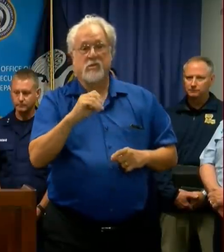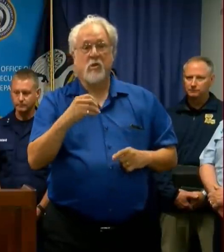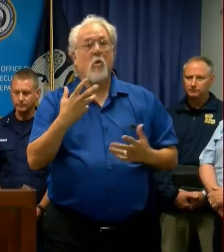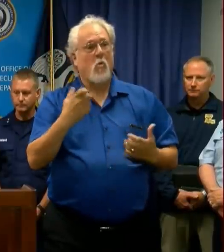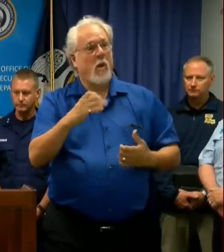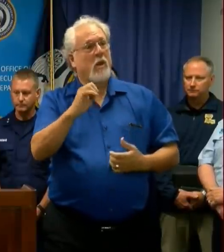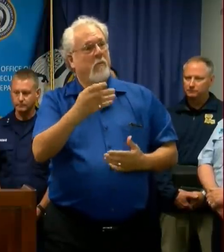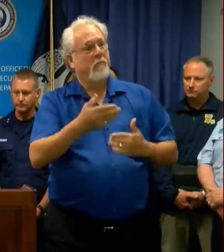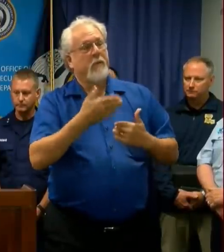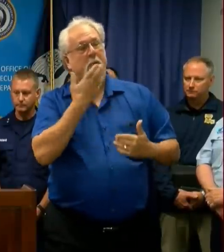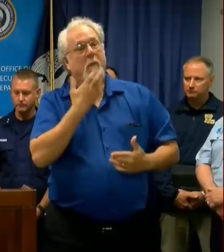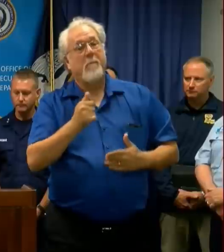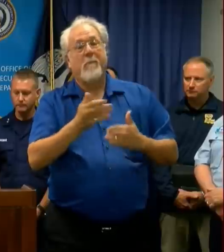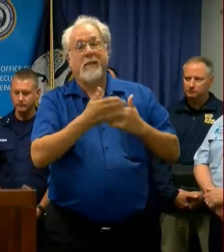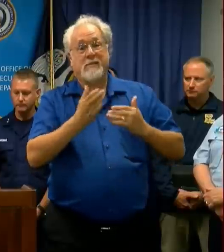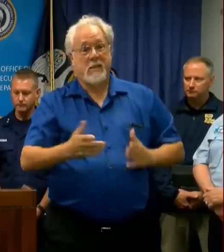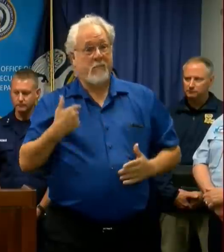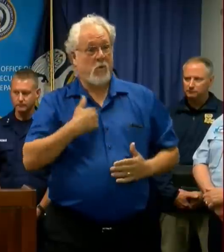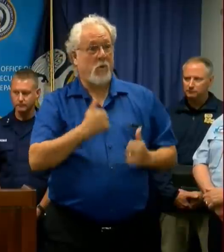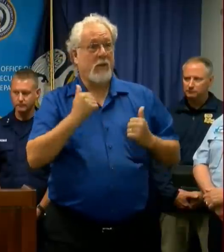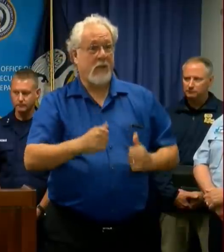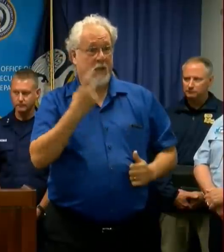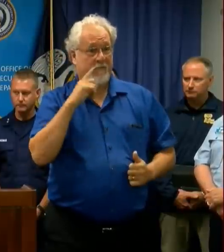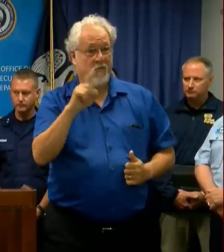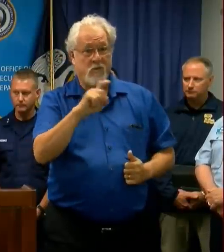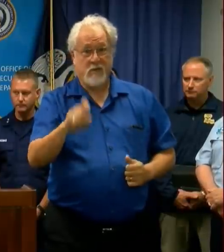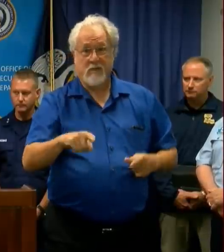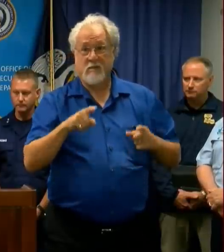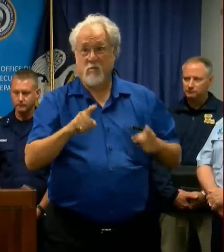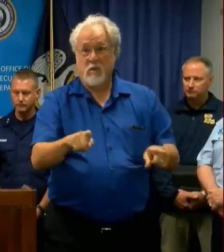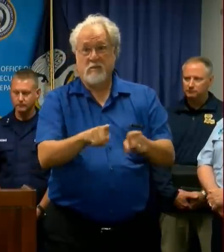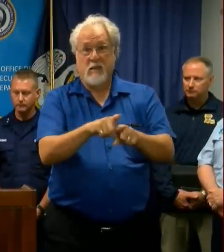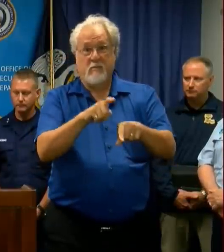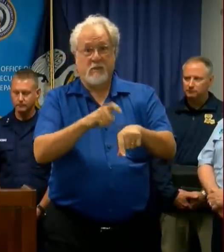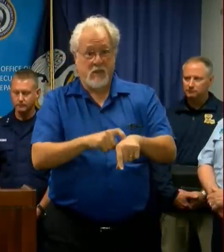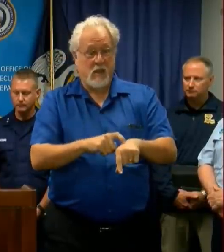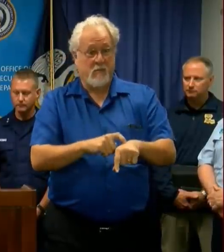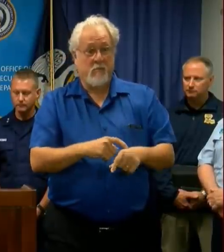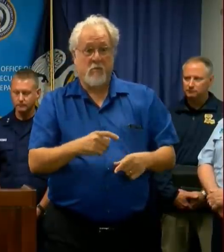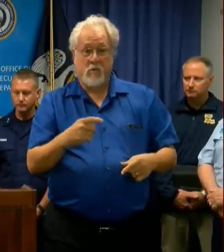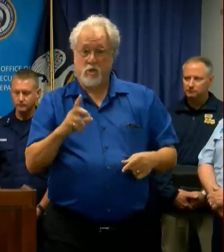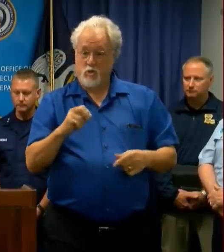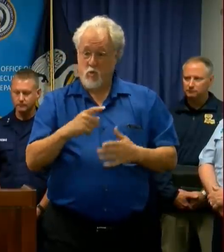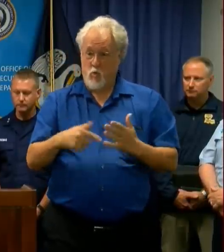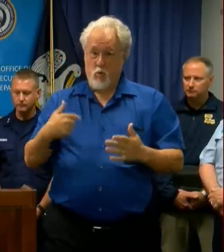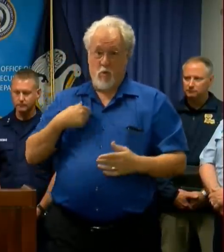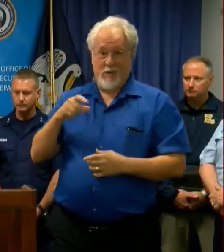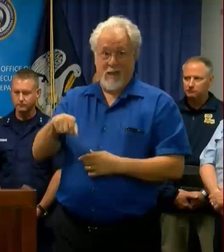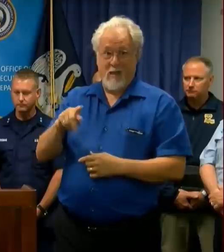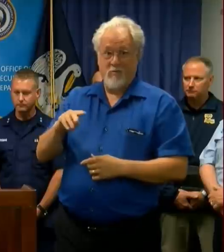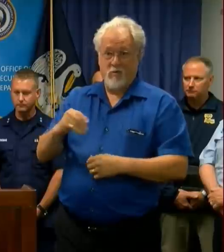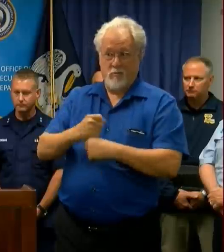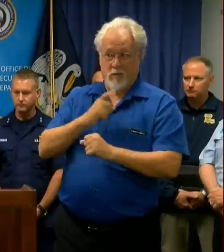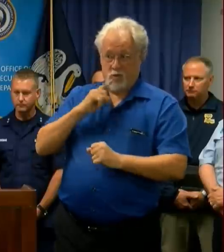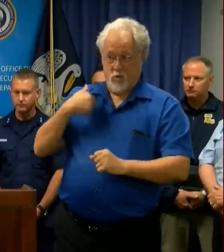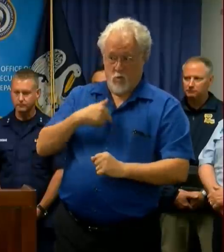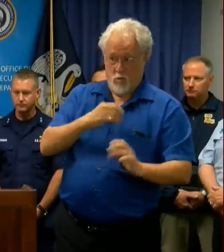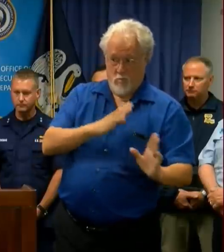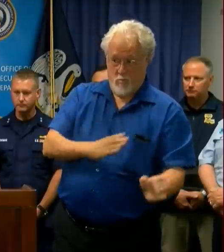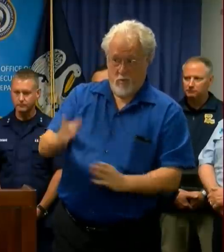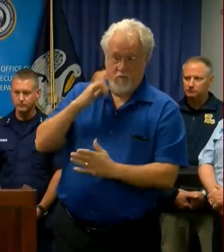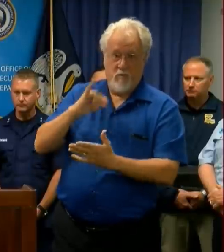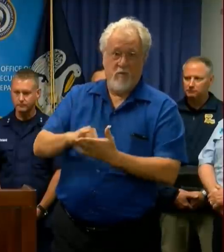we want to be the best neighbor that we can be to Texas, while at the same time we do what we have to make sure that we're prepared for